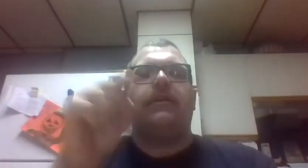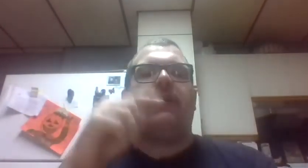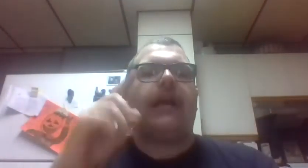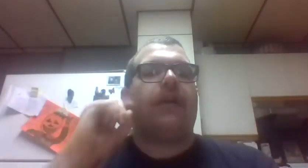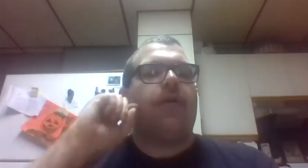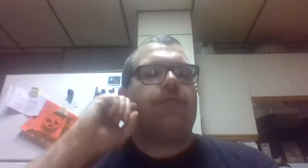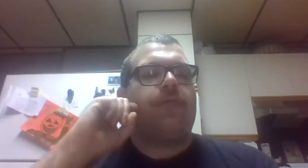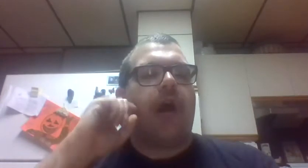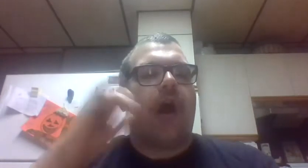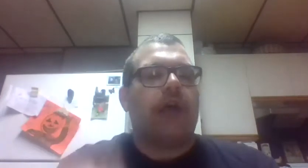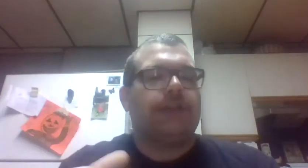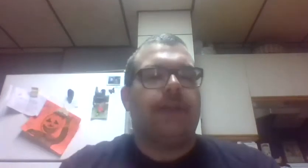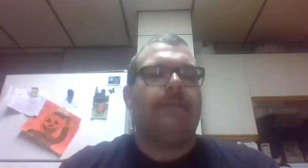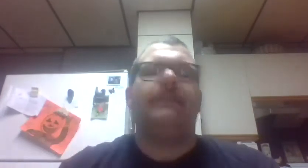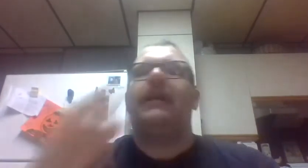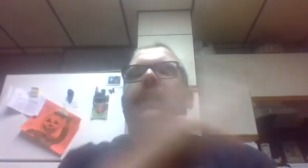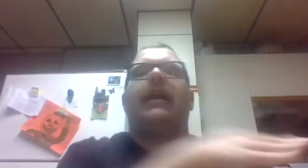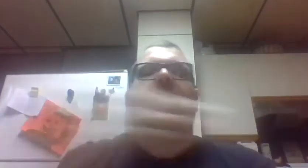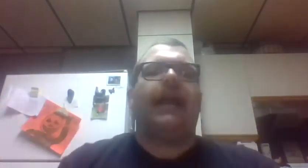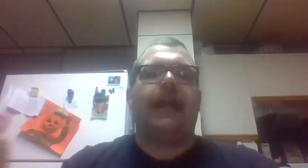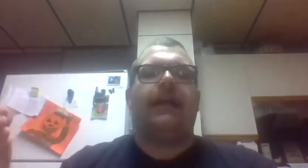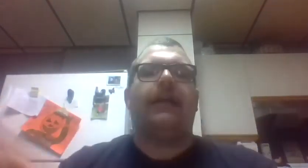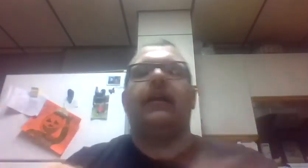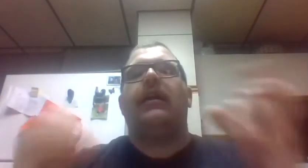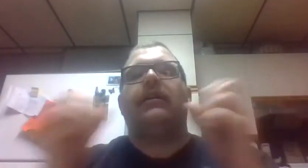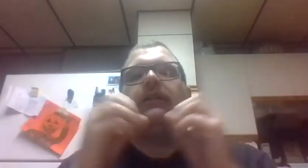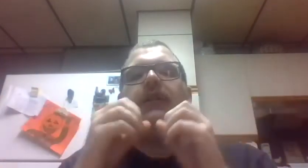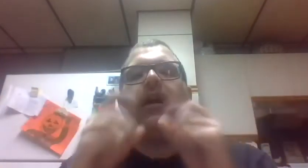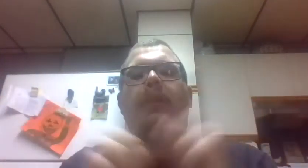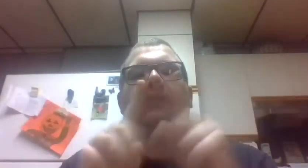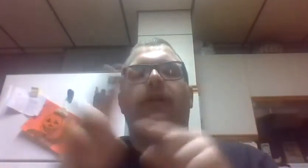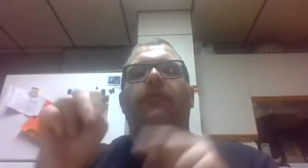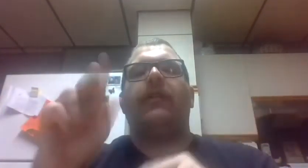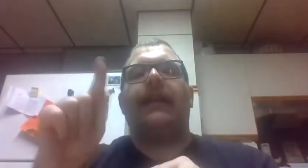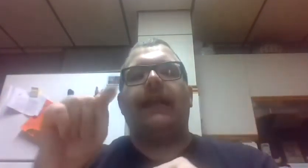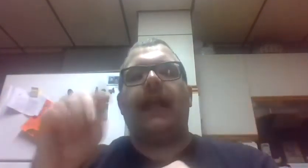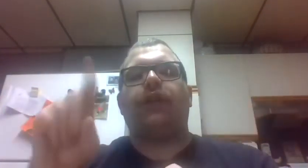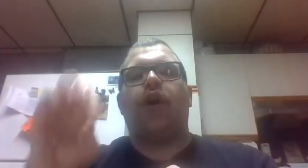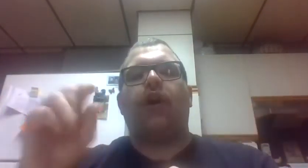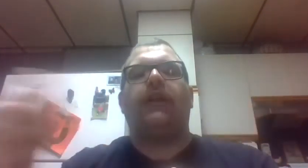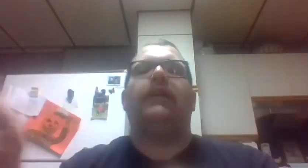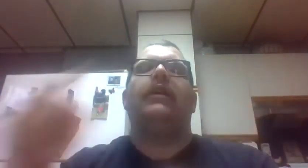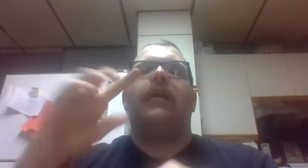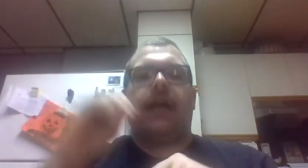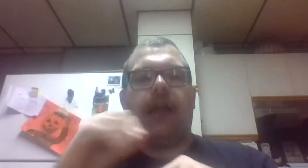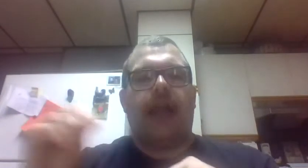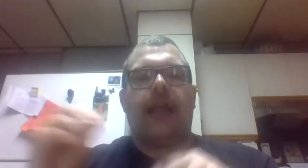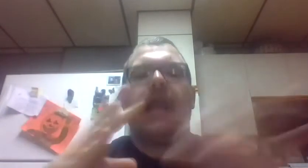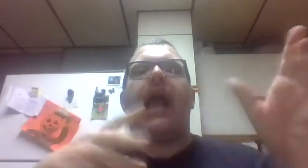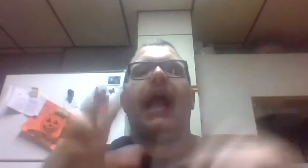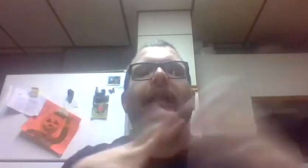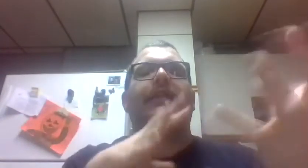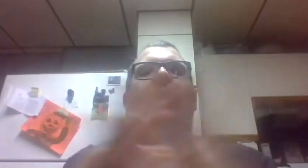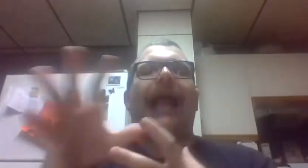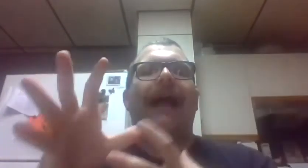You guys are awesome. And another neat dog. And I like to